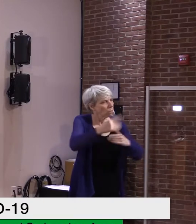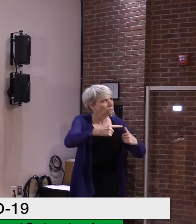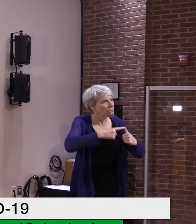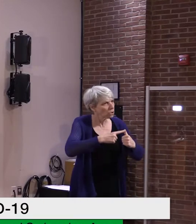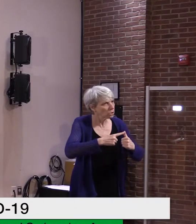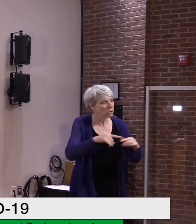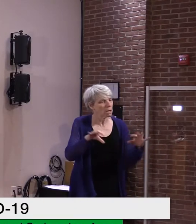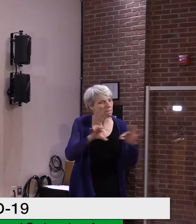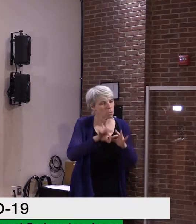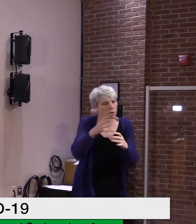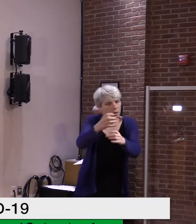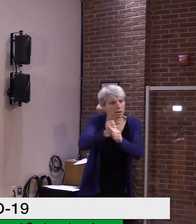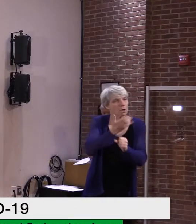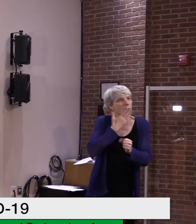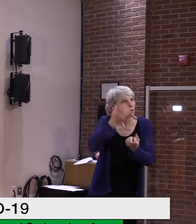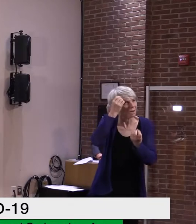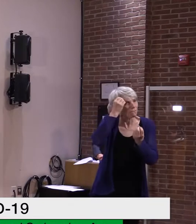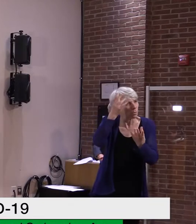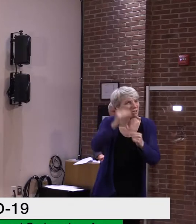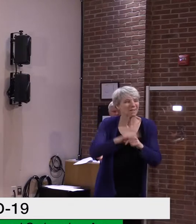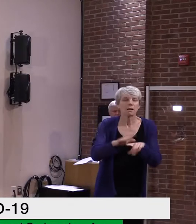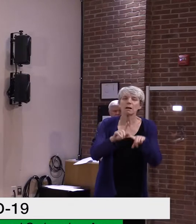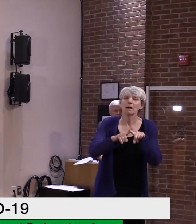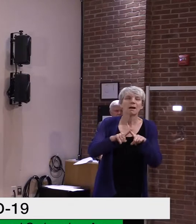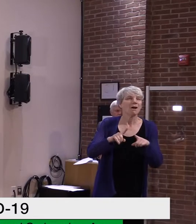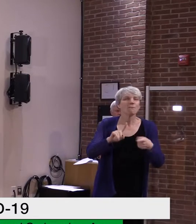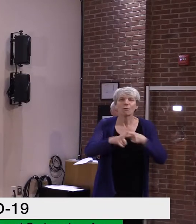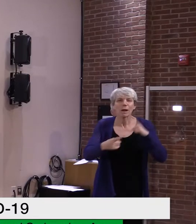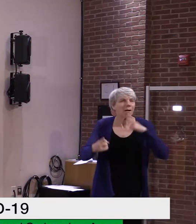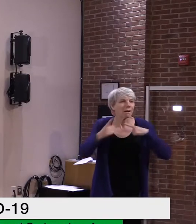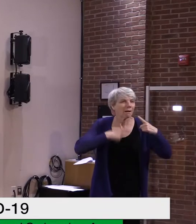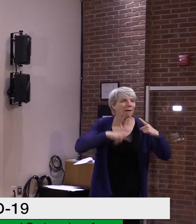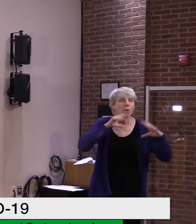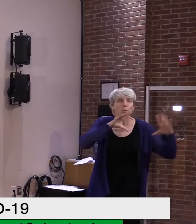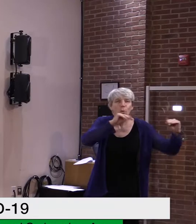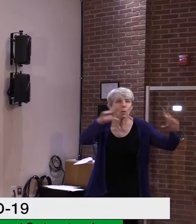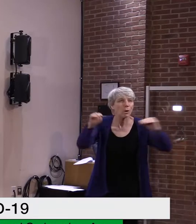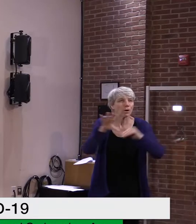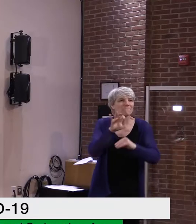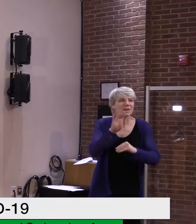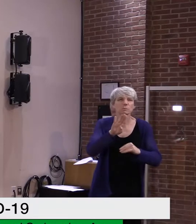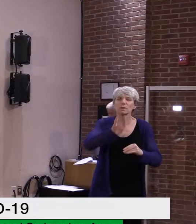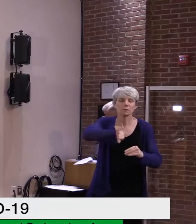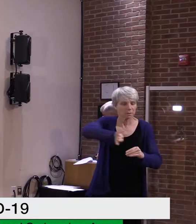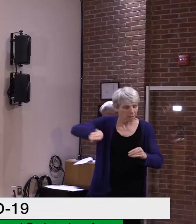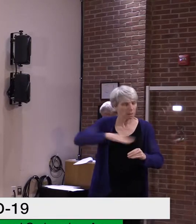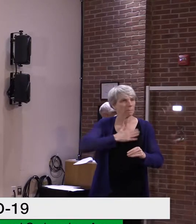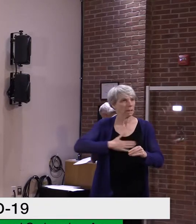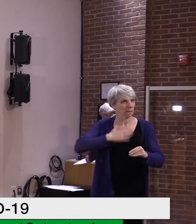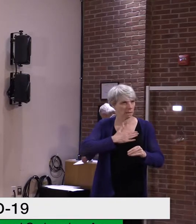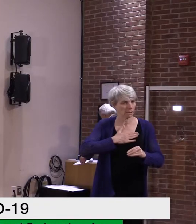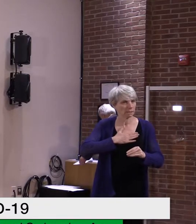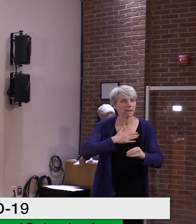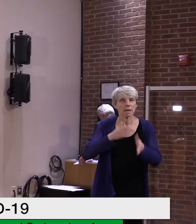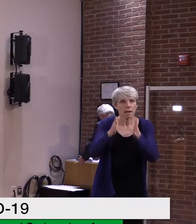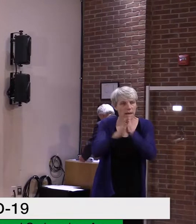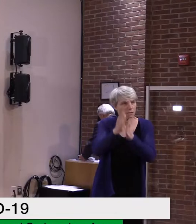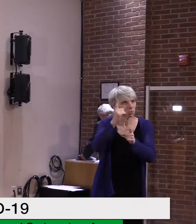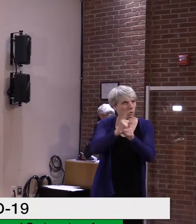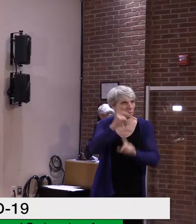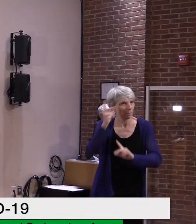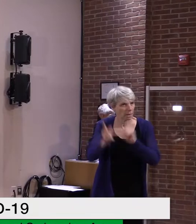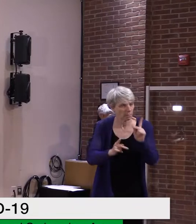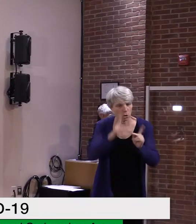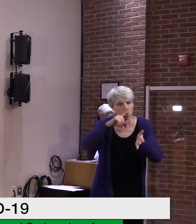you to get your answers from trusted sources. It's easy to fall prey to misinformation, and we